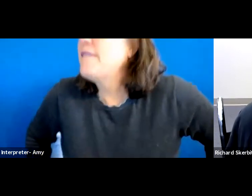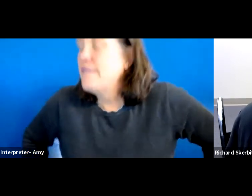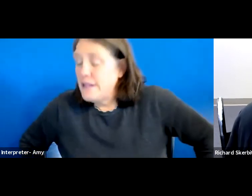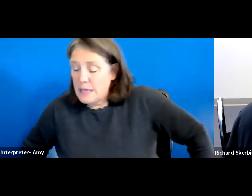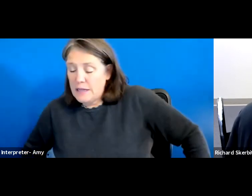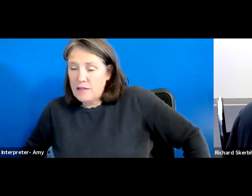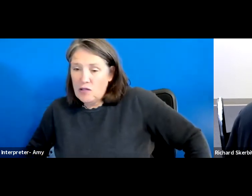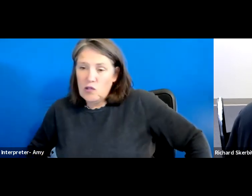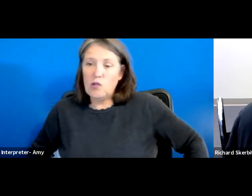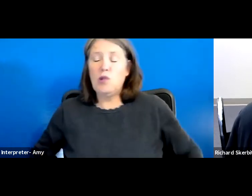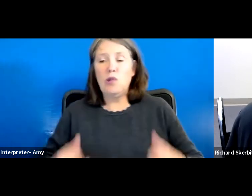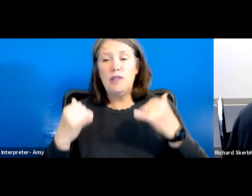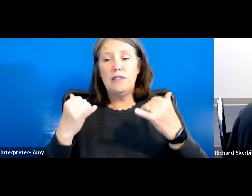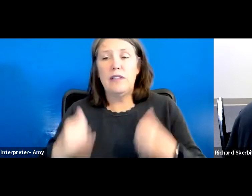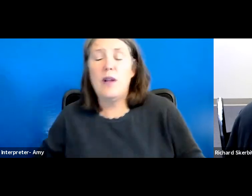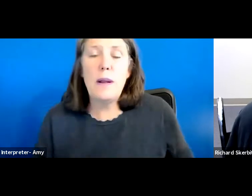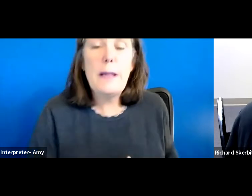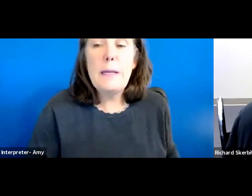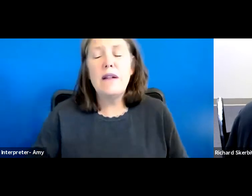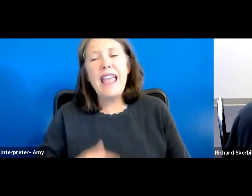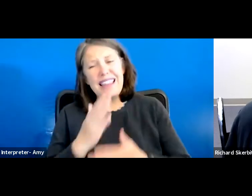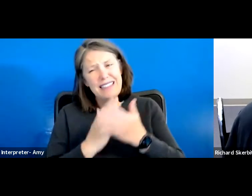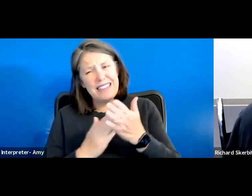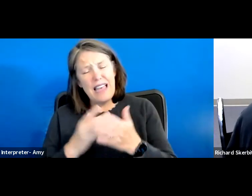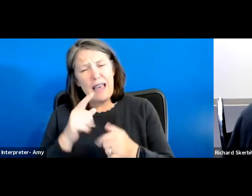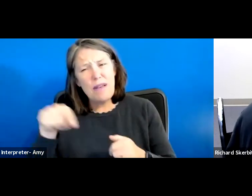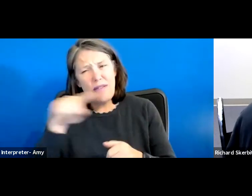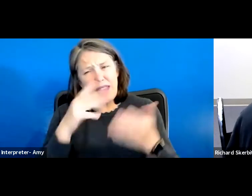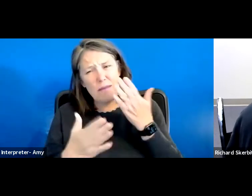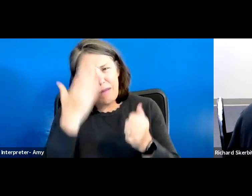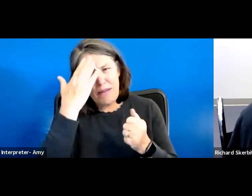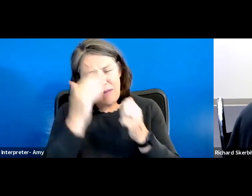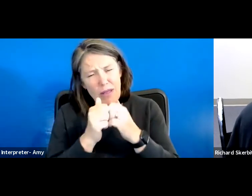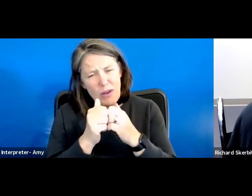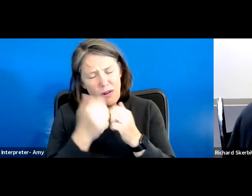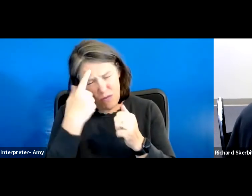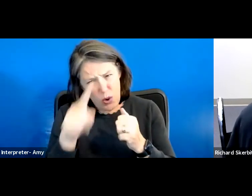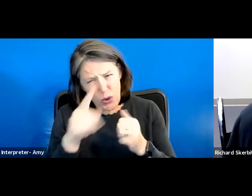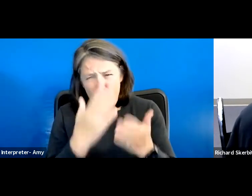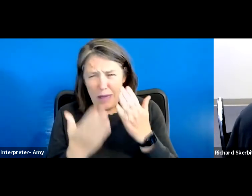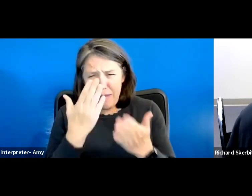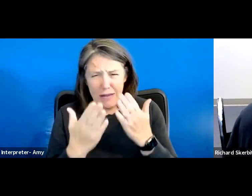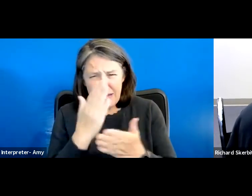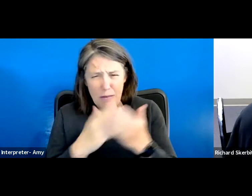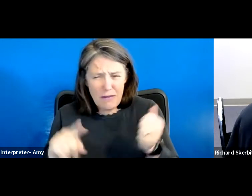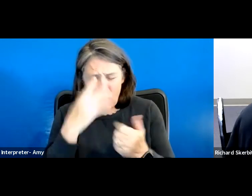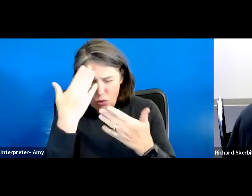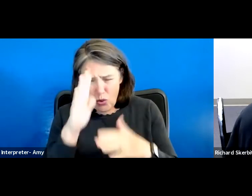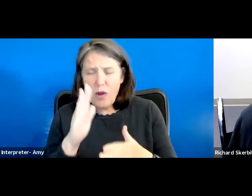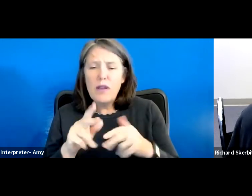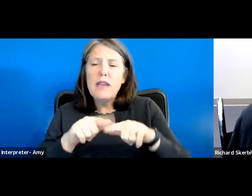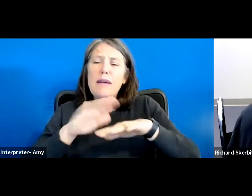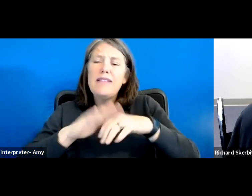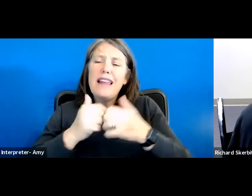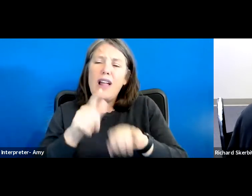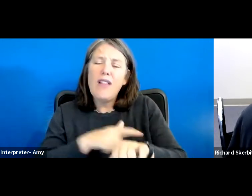so let's just, and some of these may be familiar to you, some may not, depending on how long you've been in the IL world.